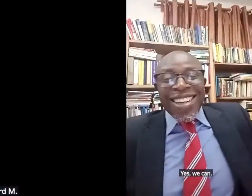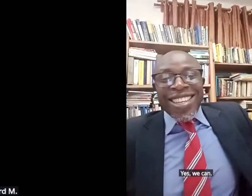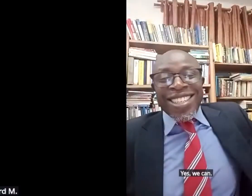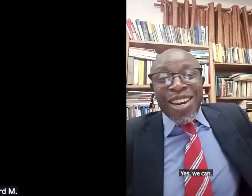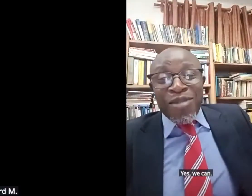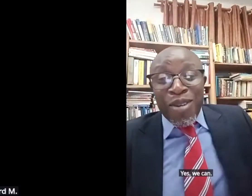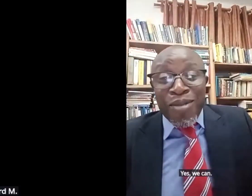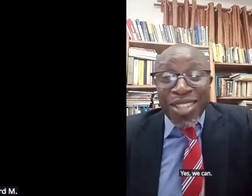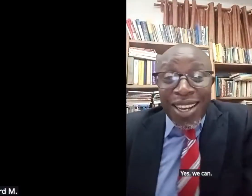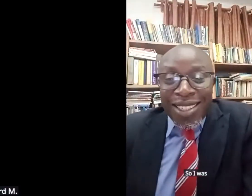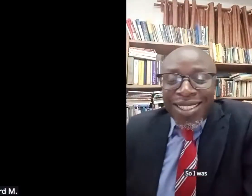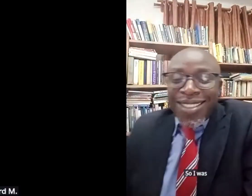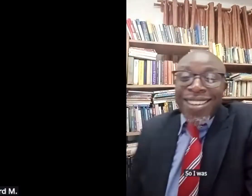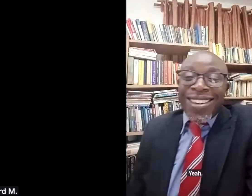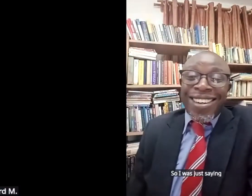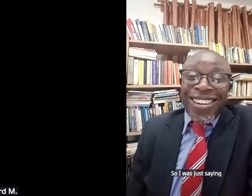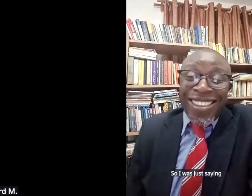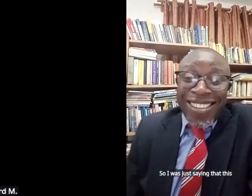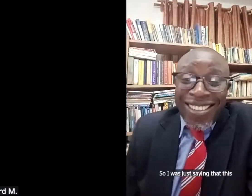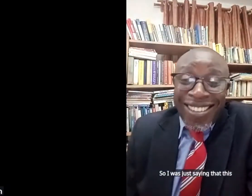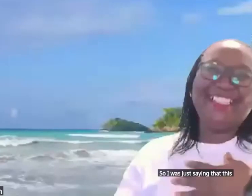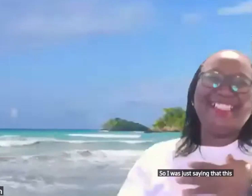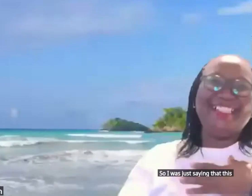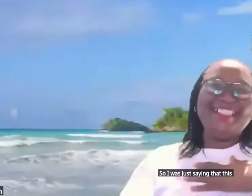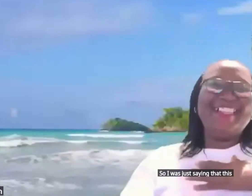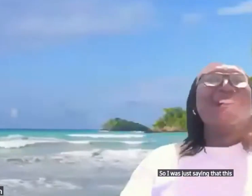was just saying that